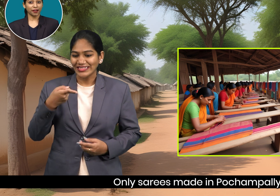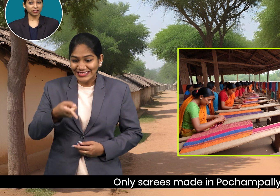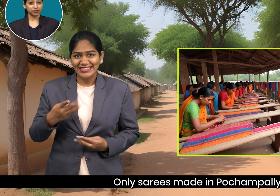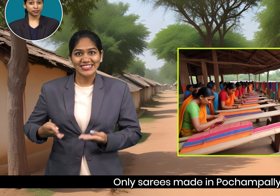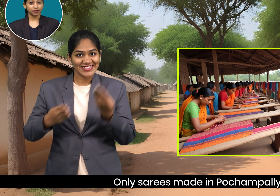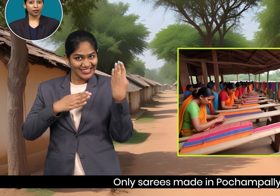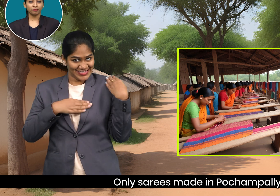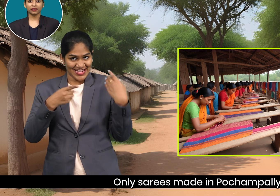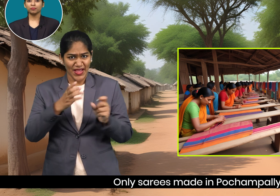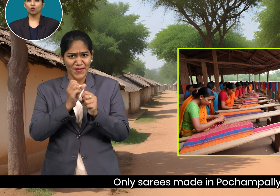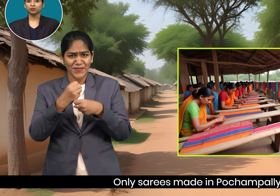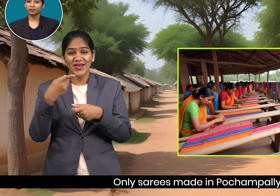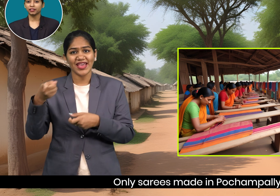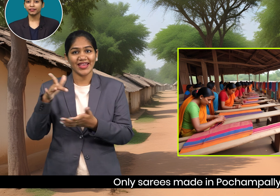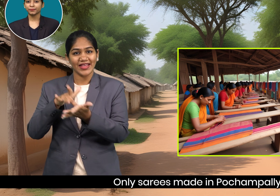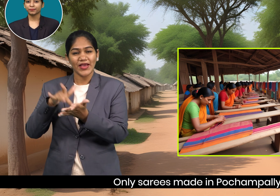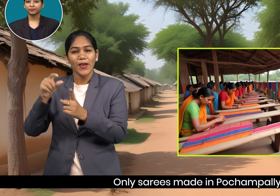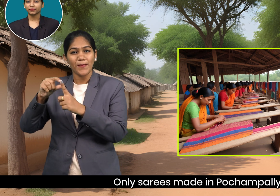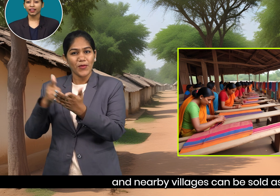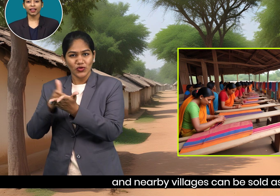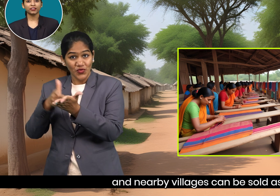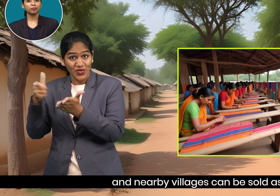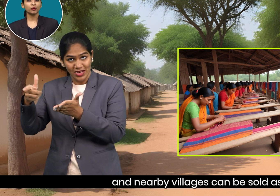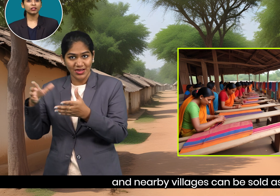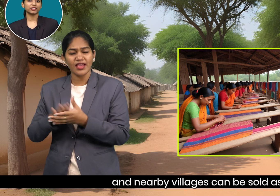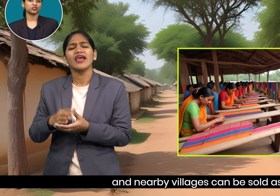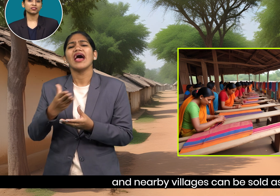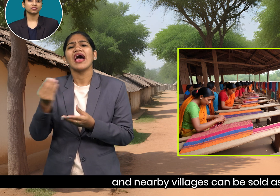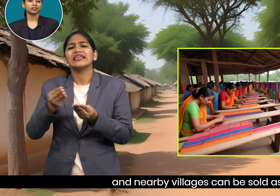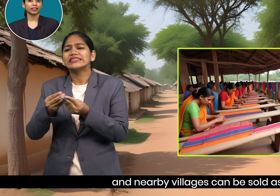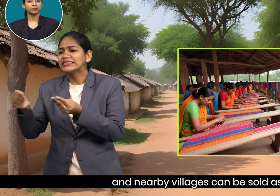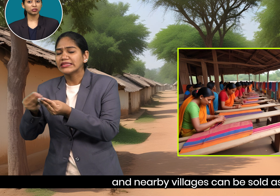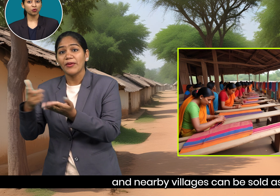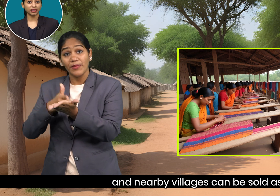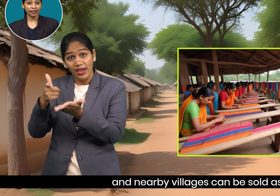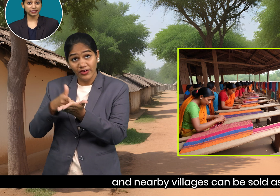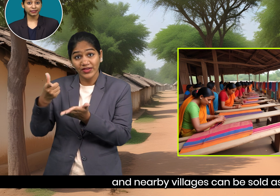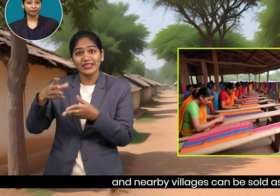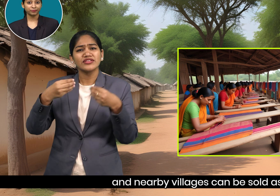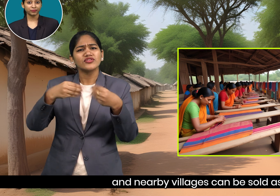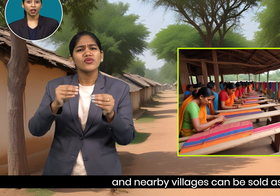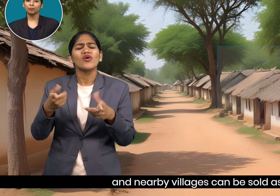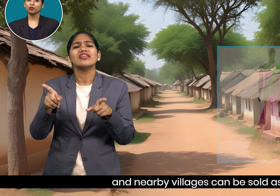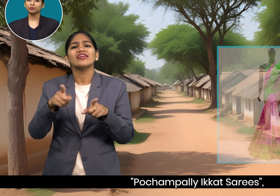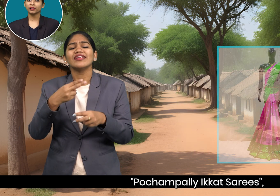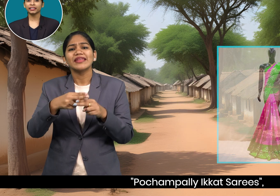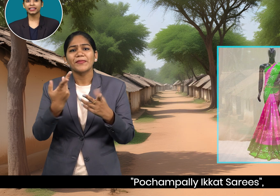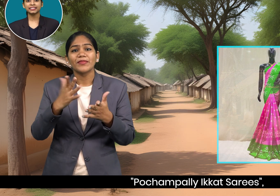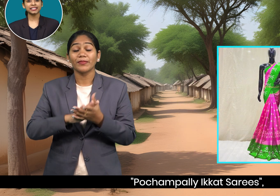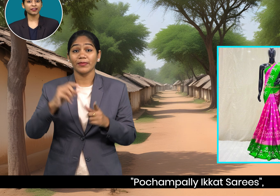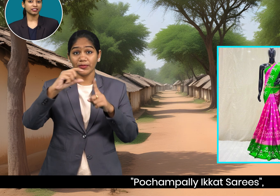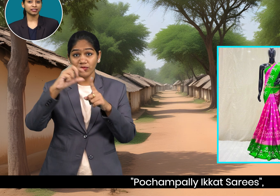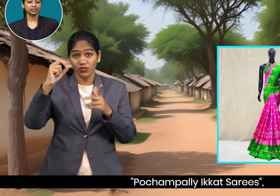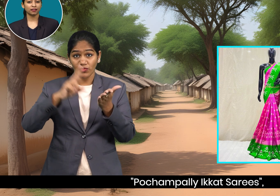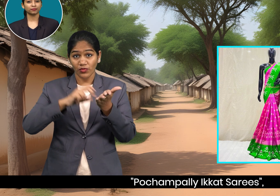Only saris made in Pochampalli and nearby villages can be sold as Pochampalli